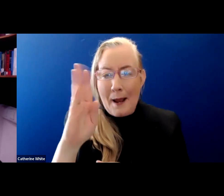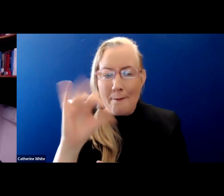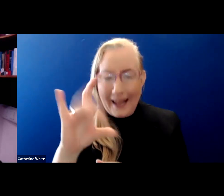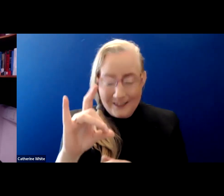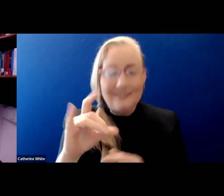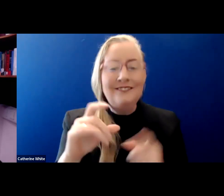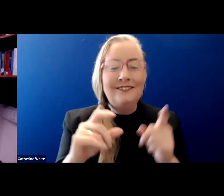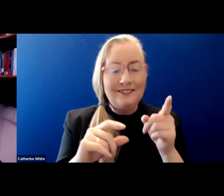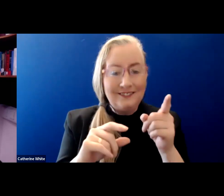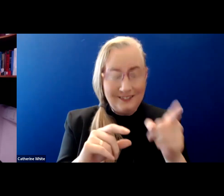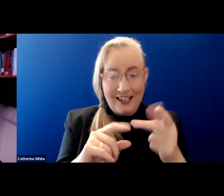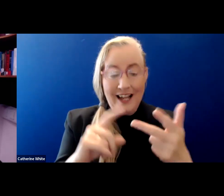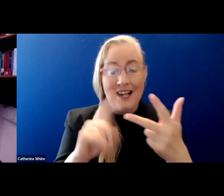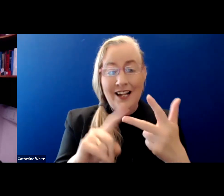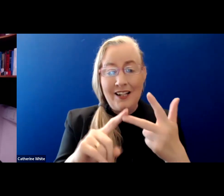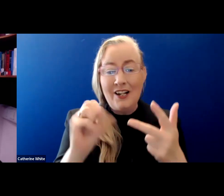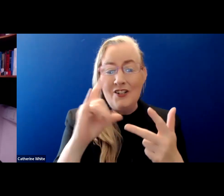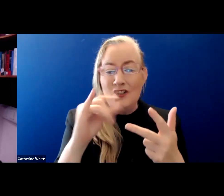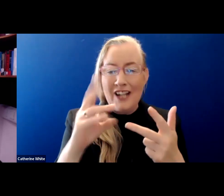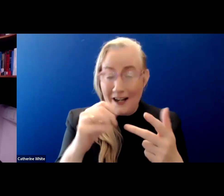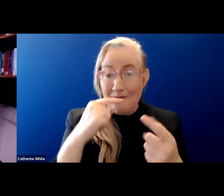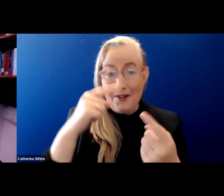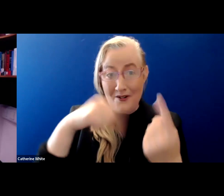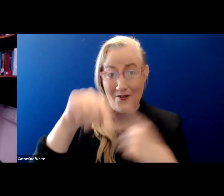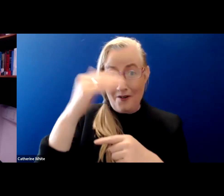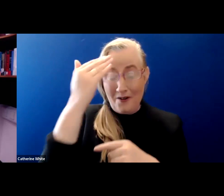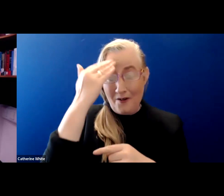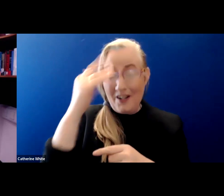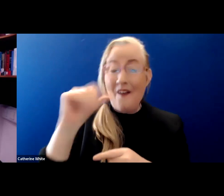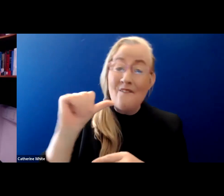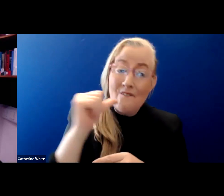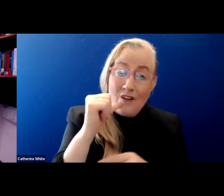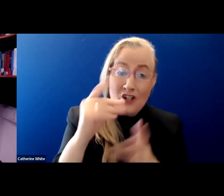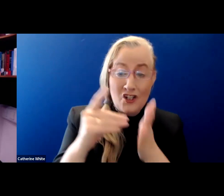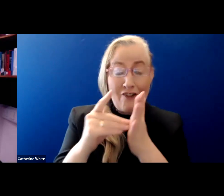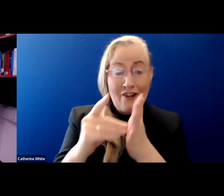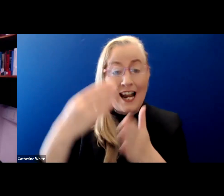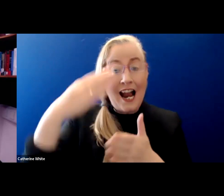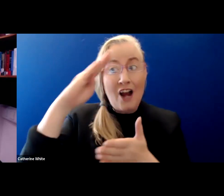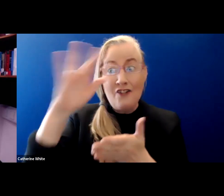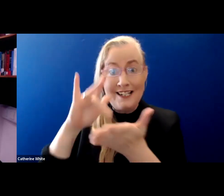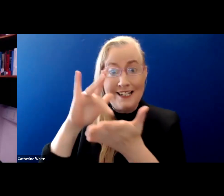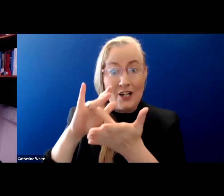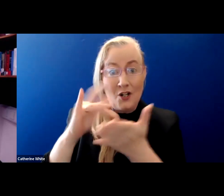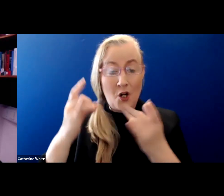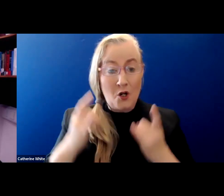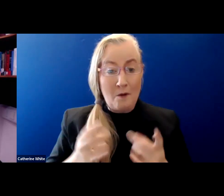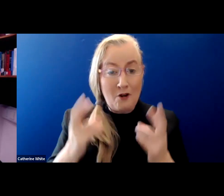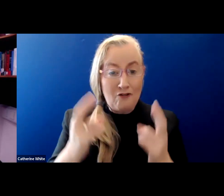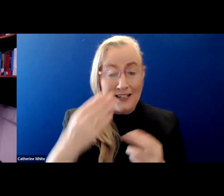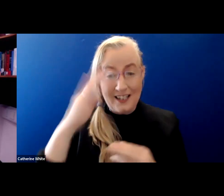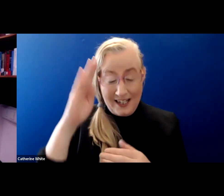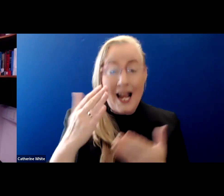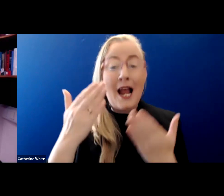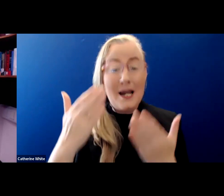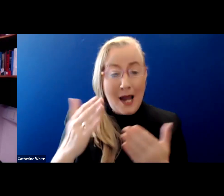and Professor William Shavis, well known to many here as the first director of the Irish Centre for Human Rights, now a Professor